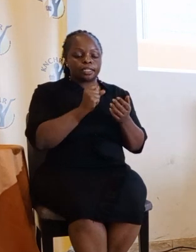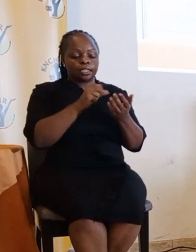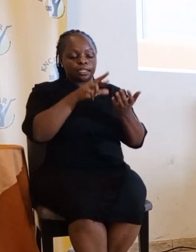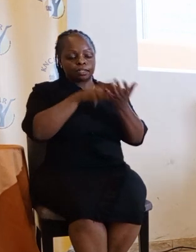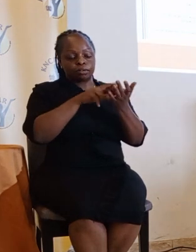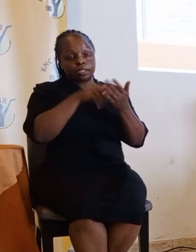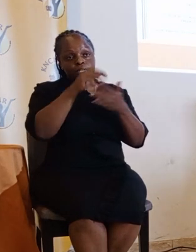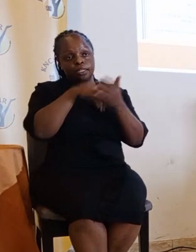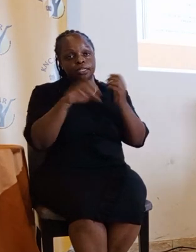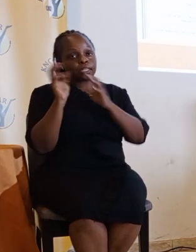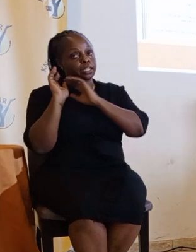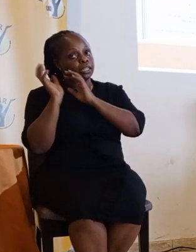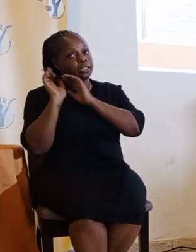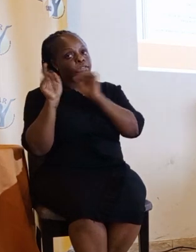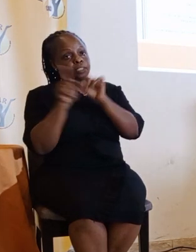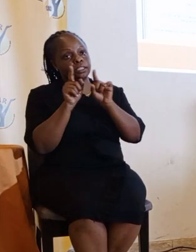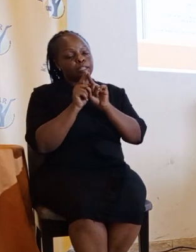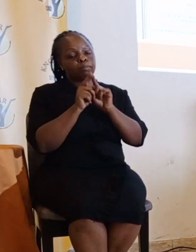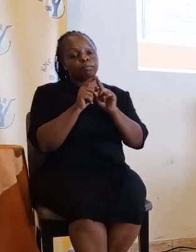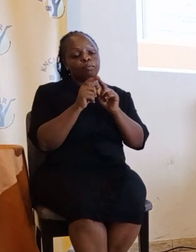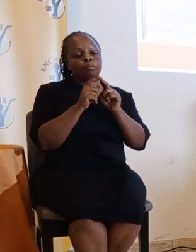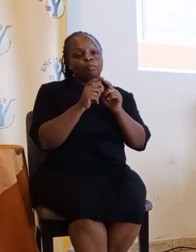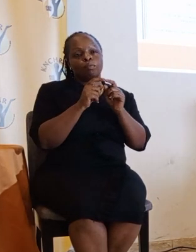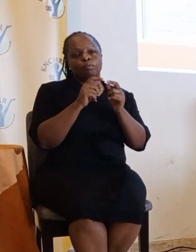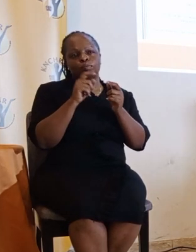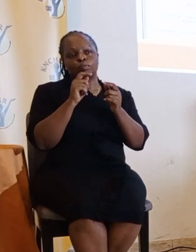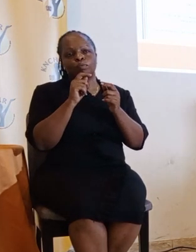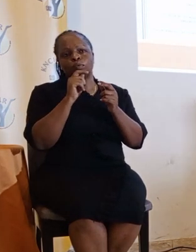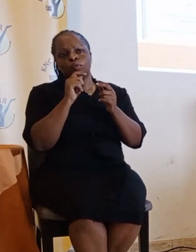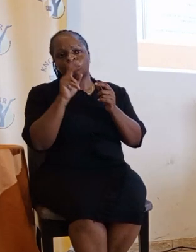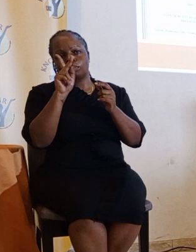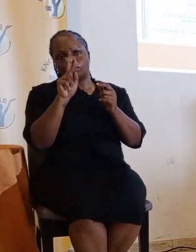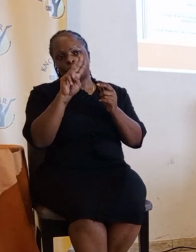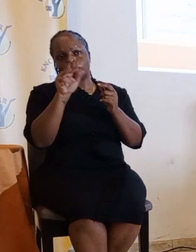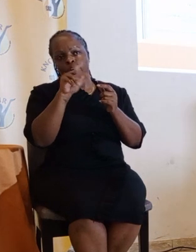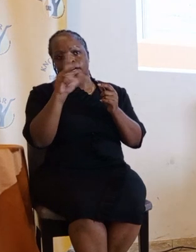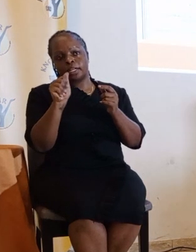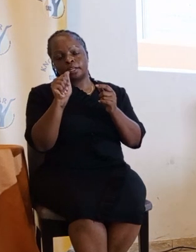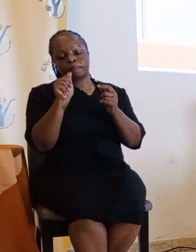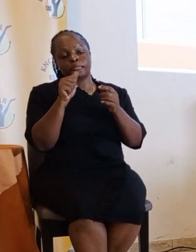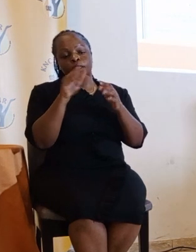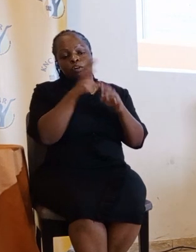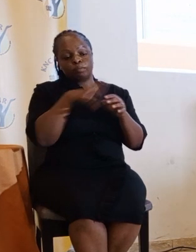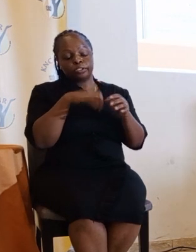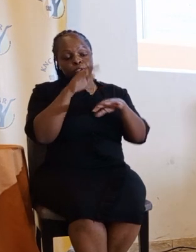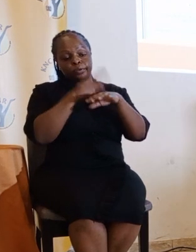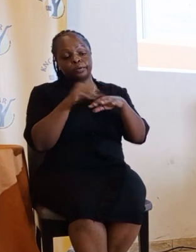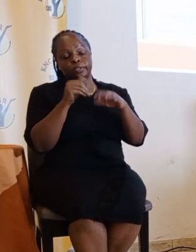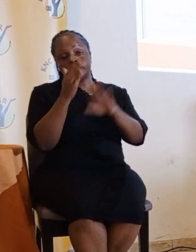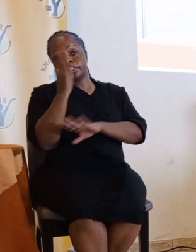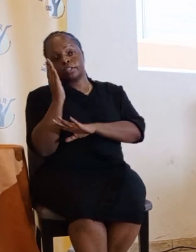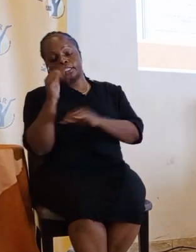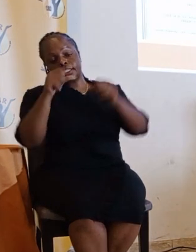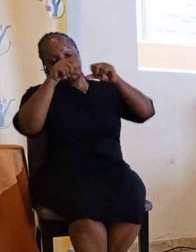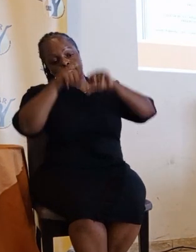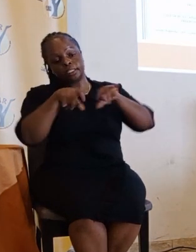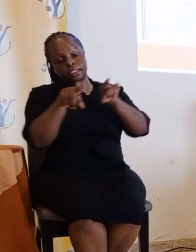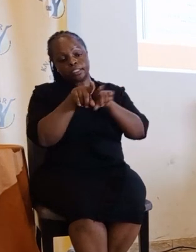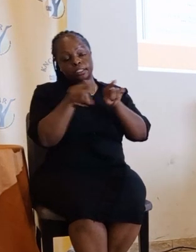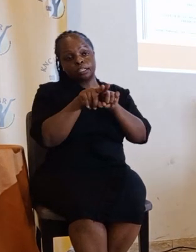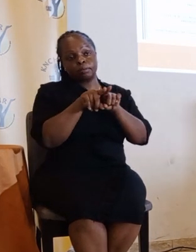in Kilifi and Kwale. The Commission calls for heightened vigilance by security agencies and the